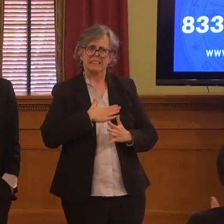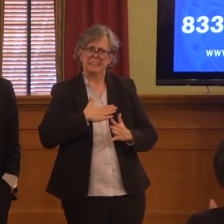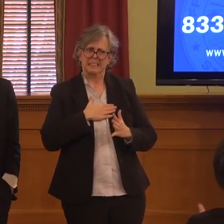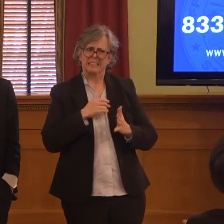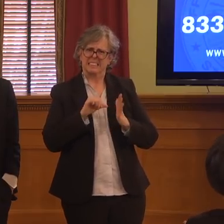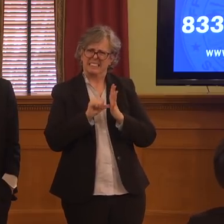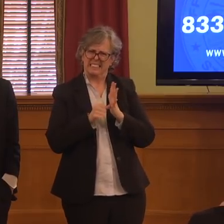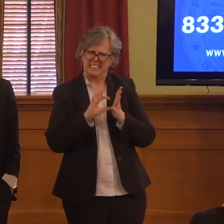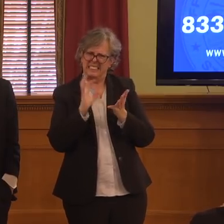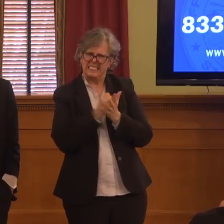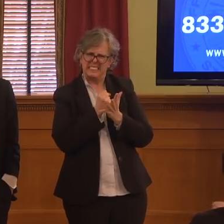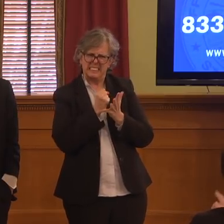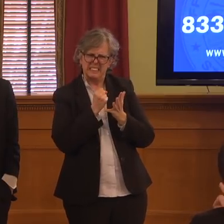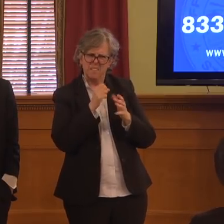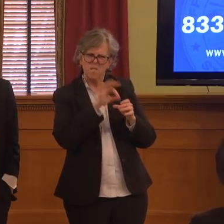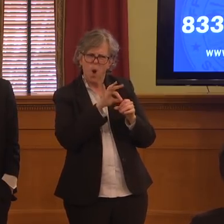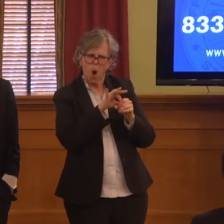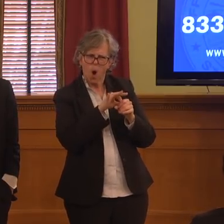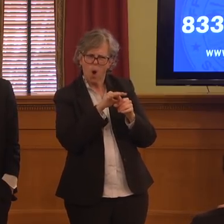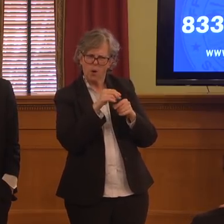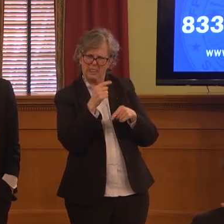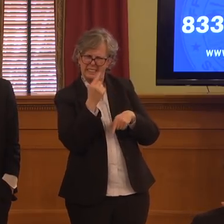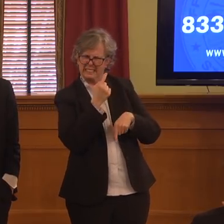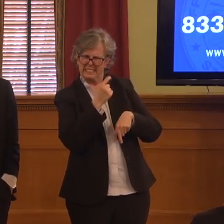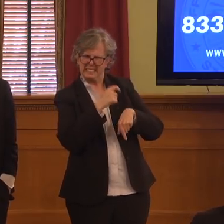that is the best way for you to do it.